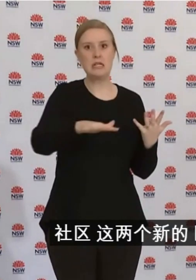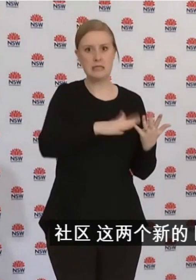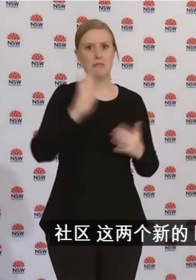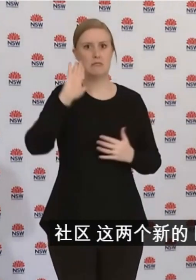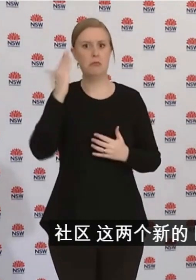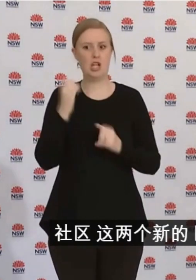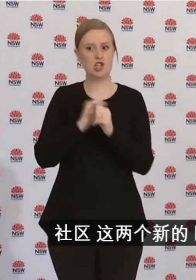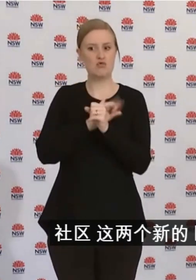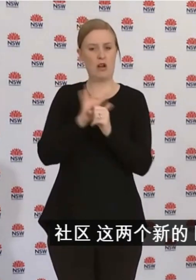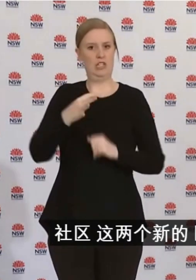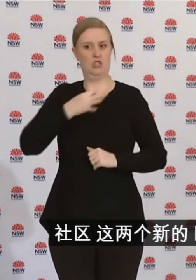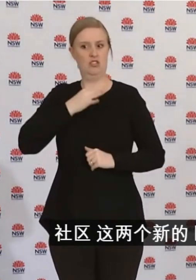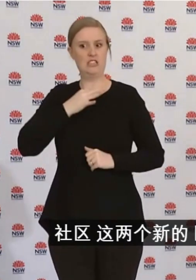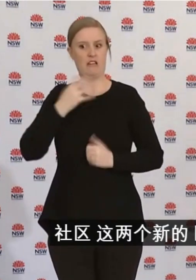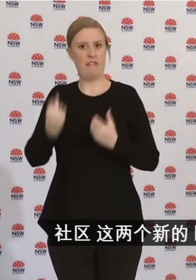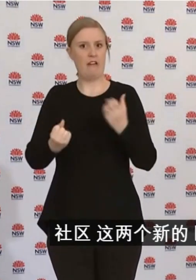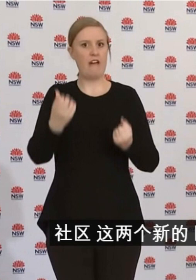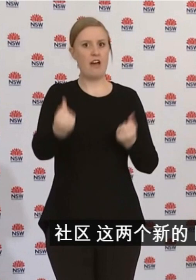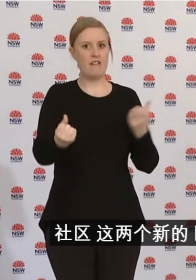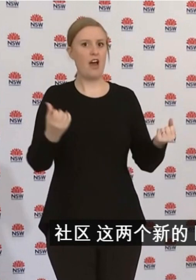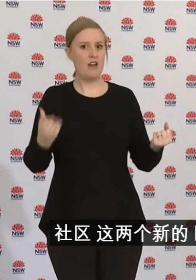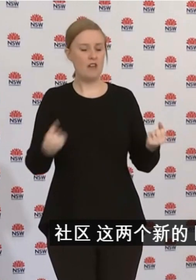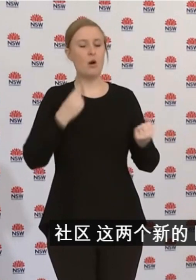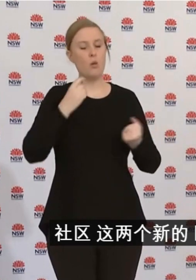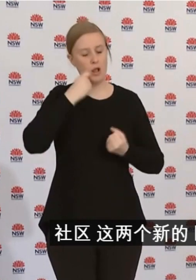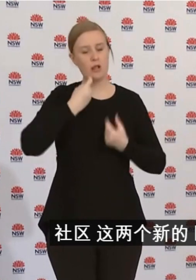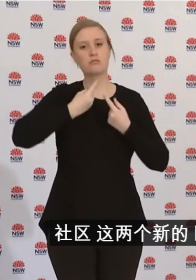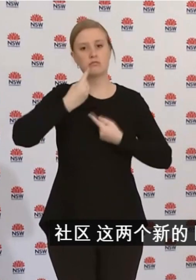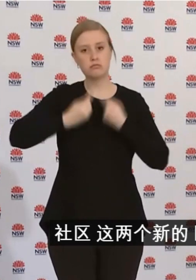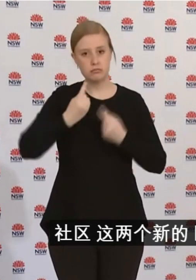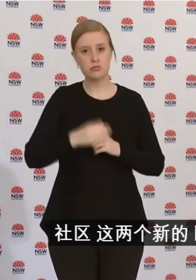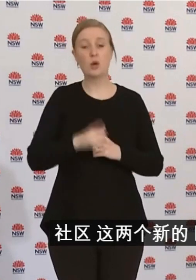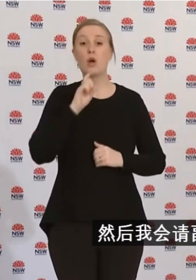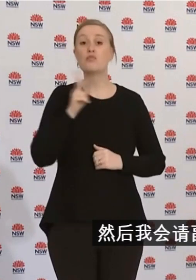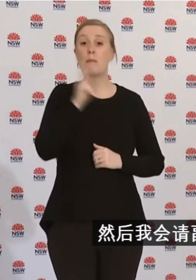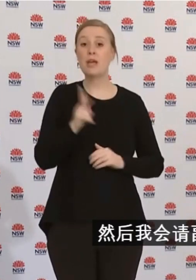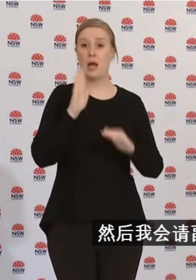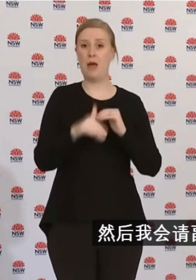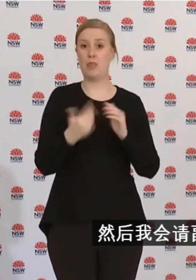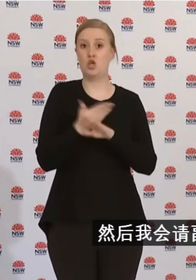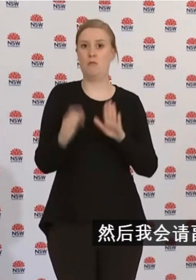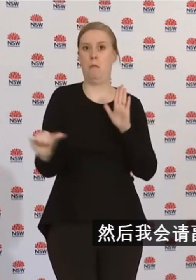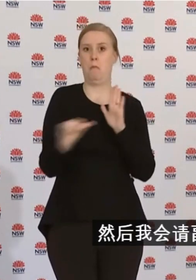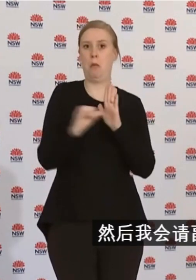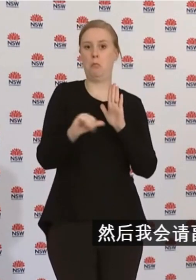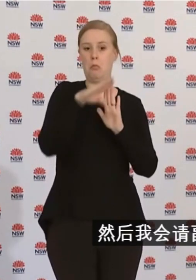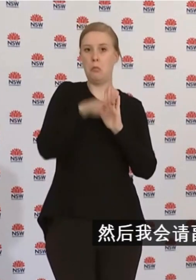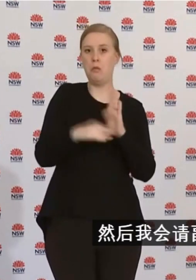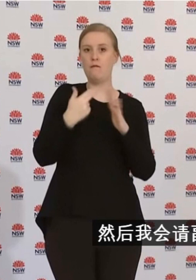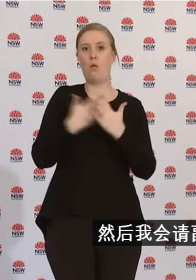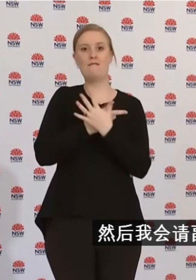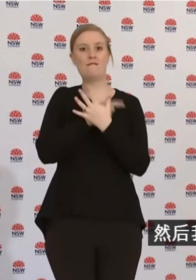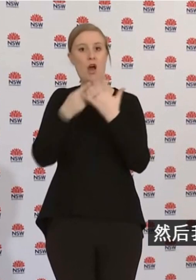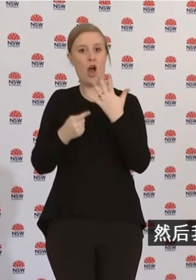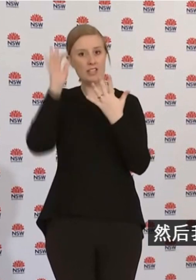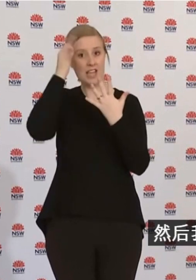the community what suburbs in those two new LGAs have the worker restrictions. And then I'll ask the Deputy Commissioner to make